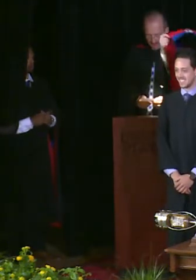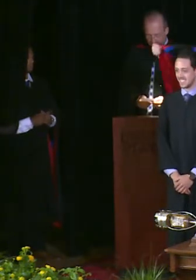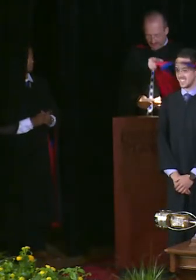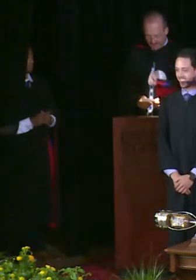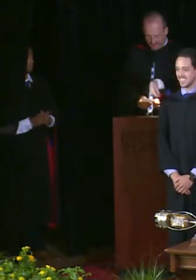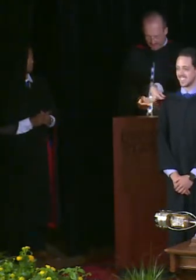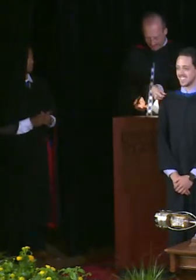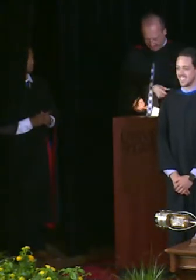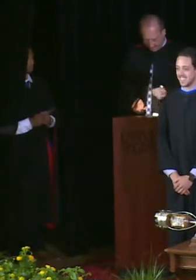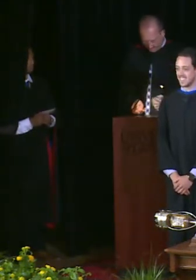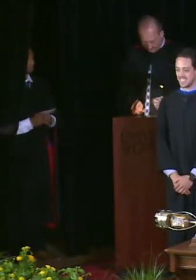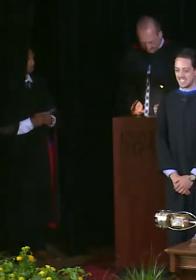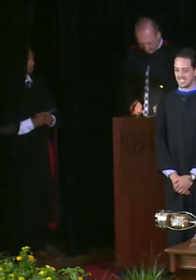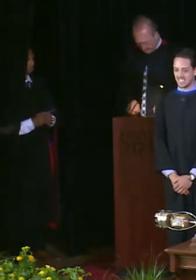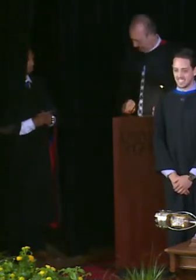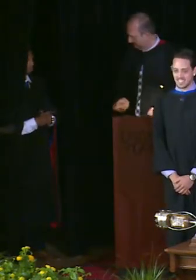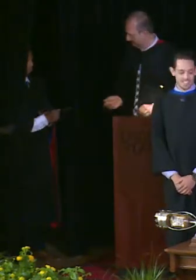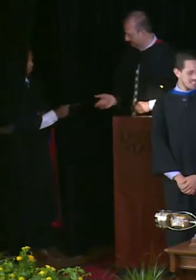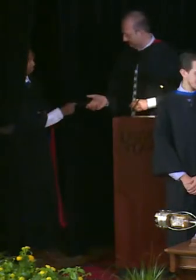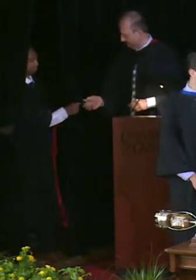Quentin James Price.